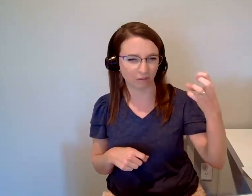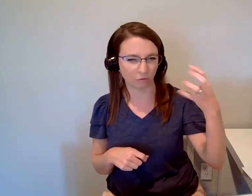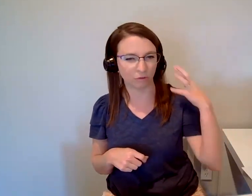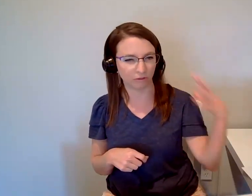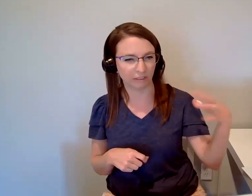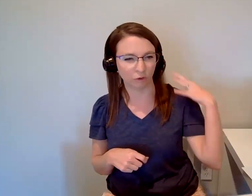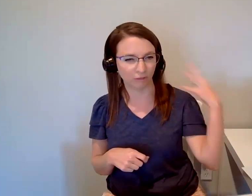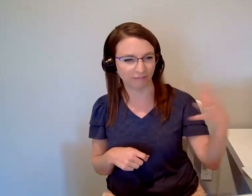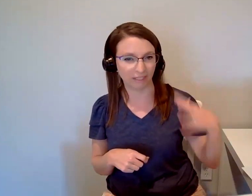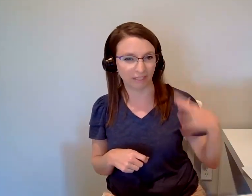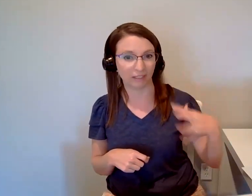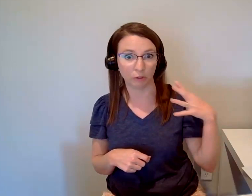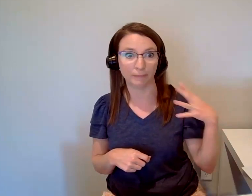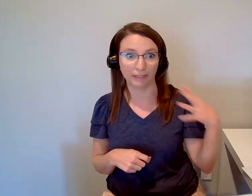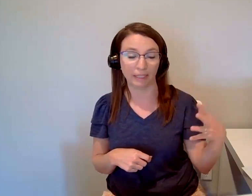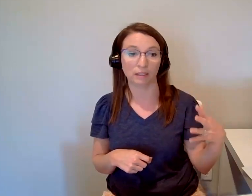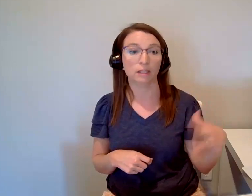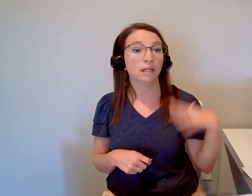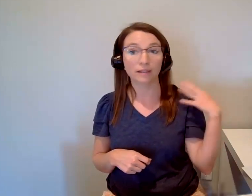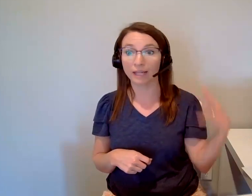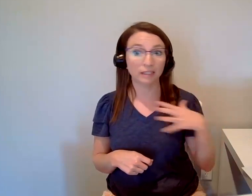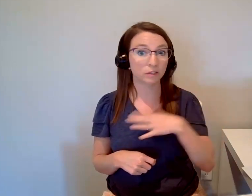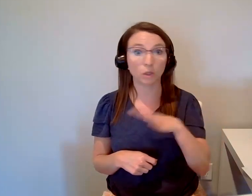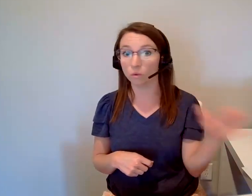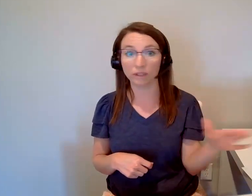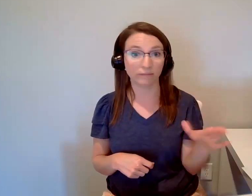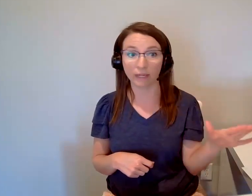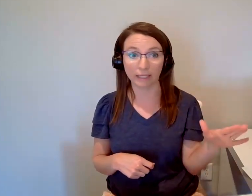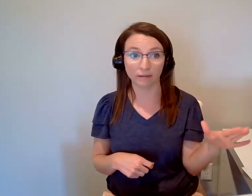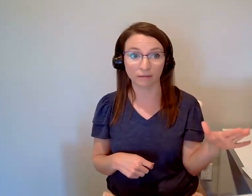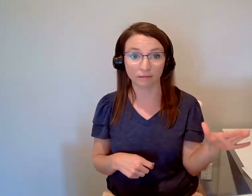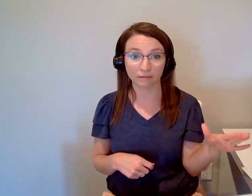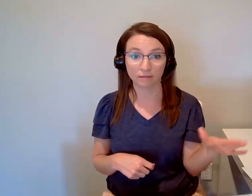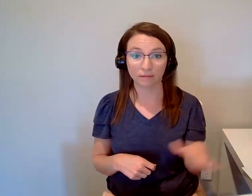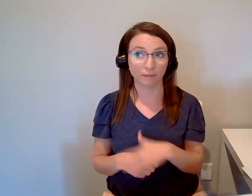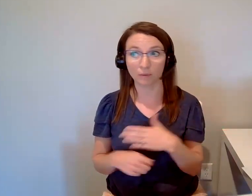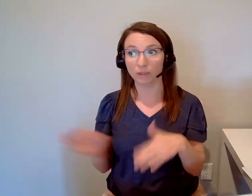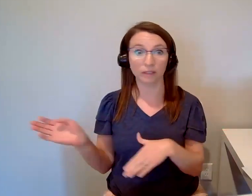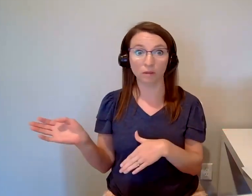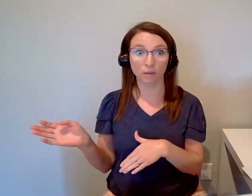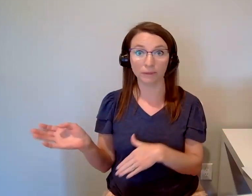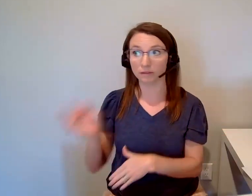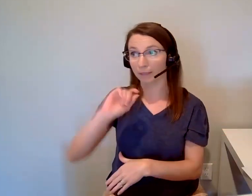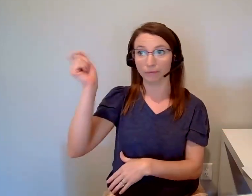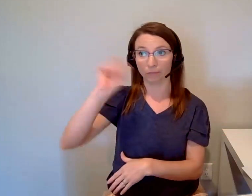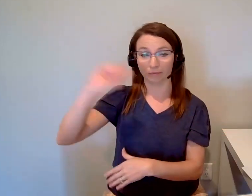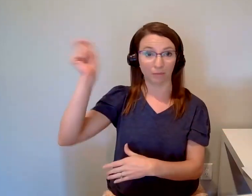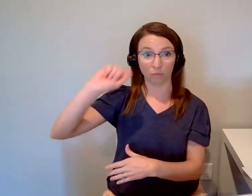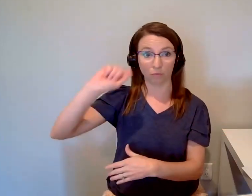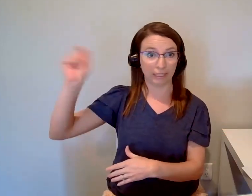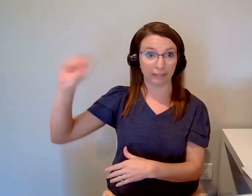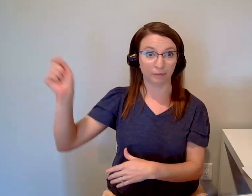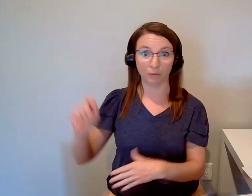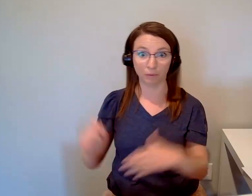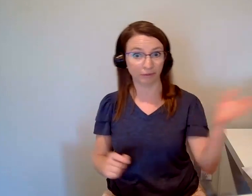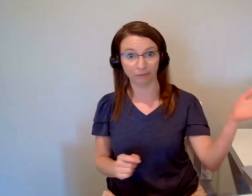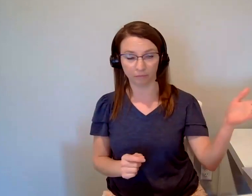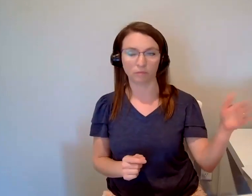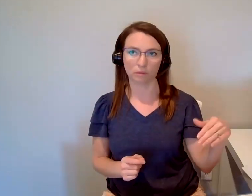natural using their left hand as their dominant hand. That is totally fine. I mean, when I do cartwheels, I'm right-handed, but when